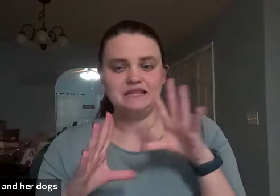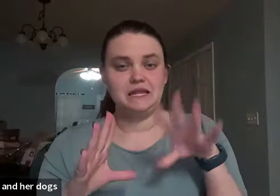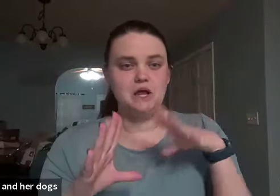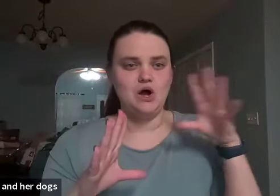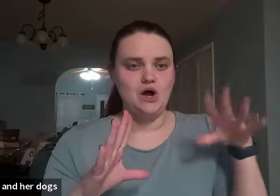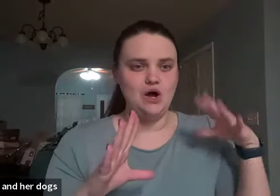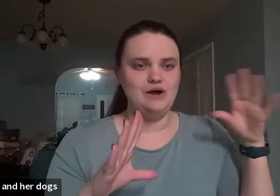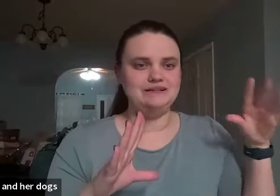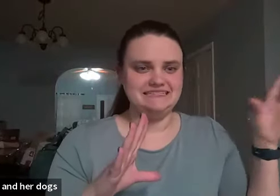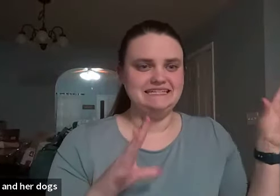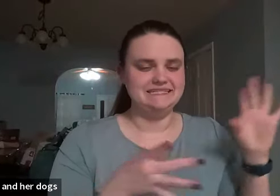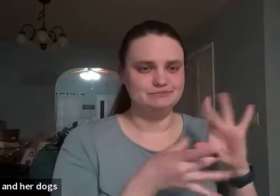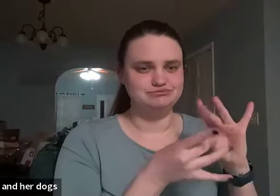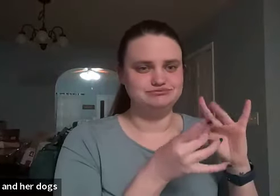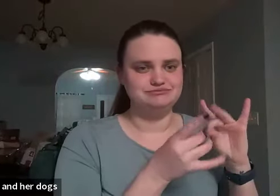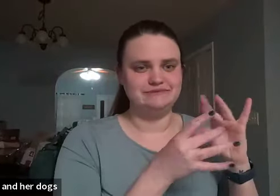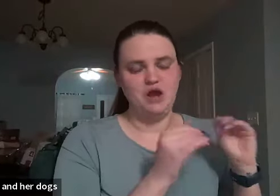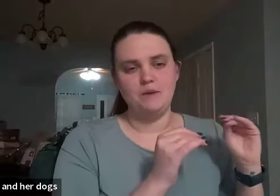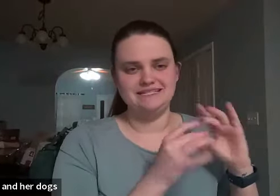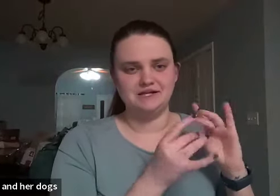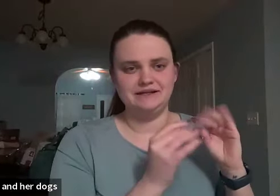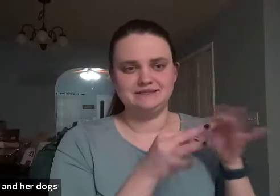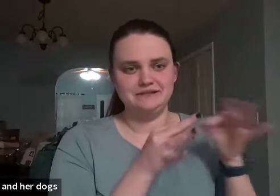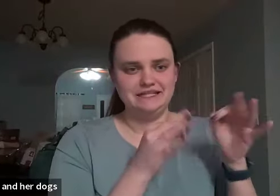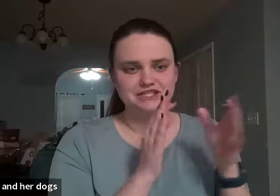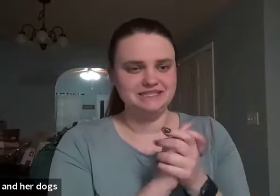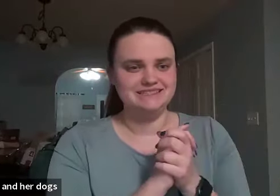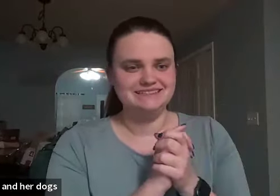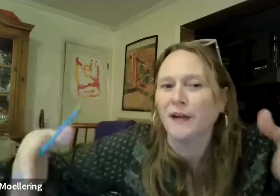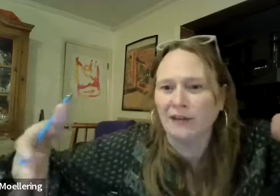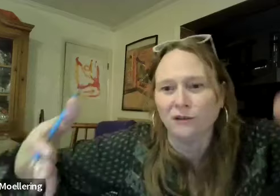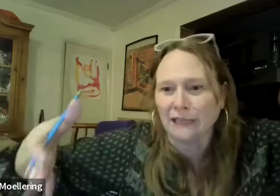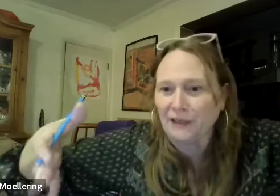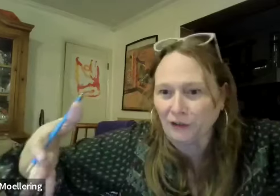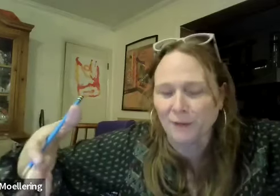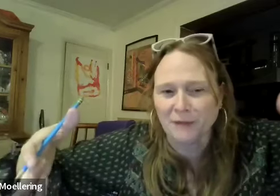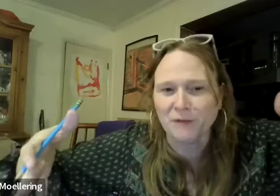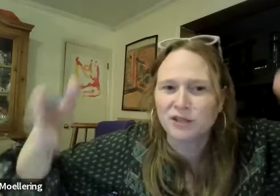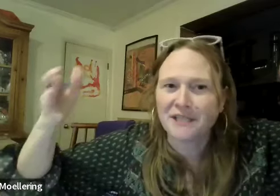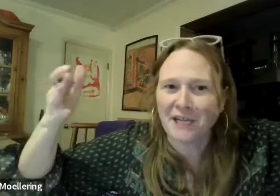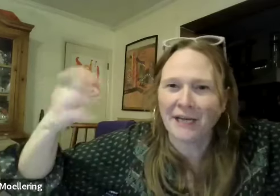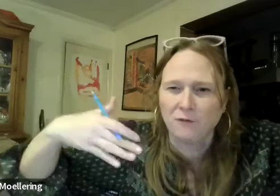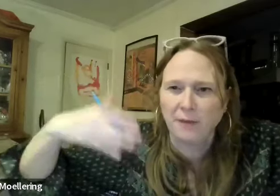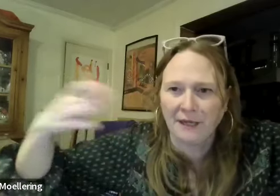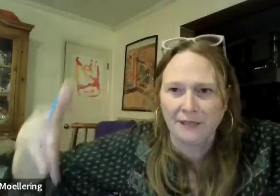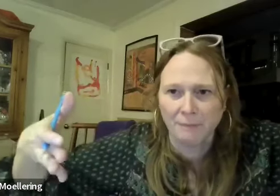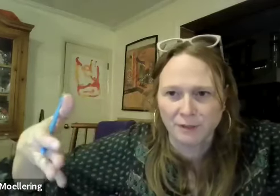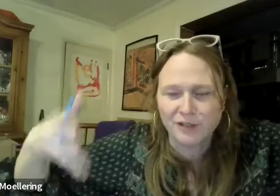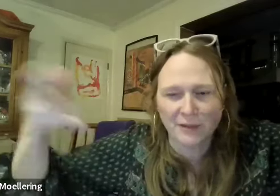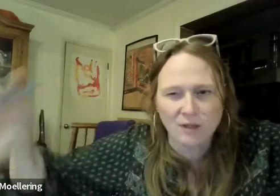was a long, tedious commentary but you explanation. do find out later. I mean, we've just done alphabet and numbers, so it's